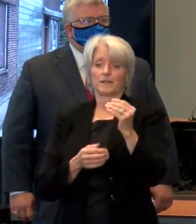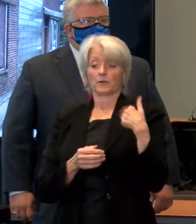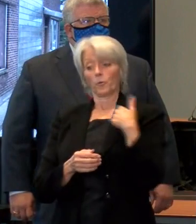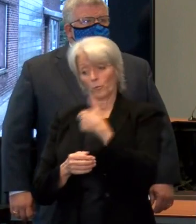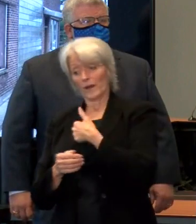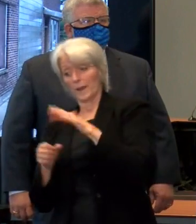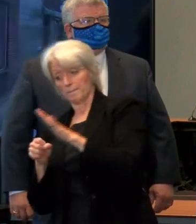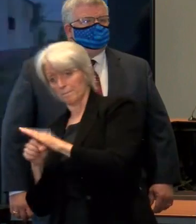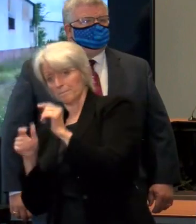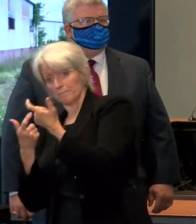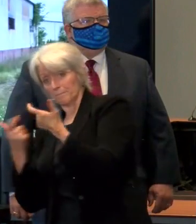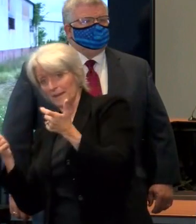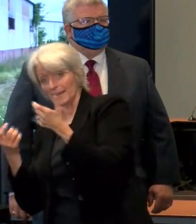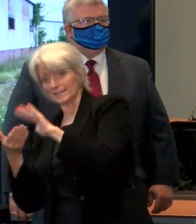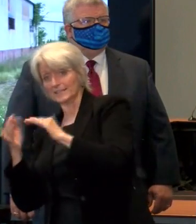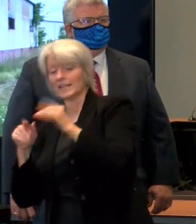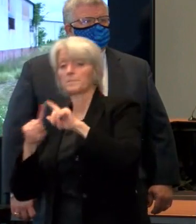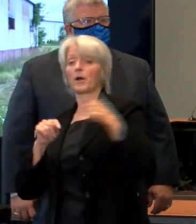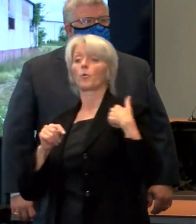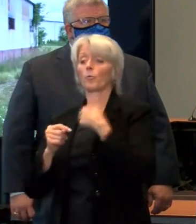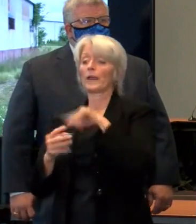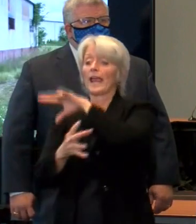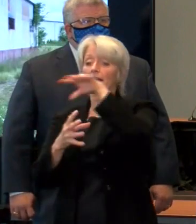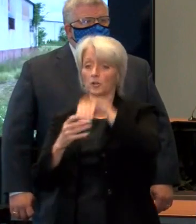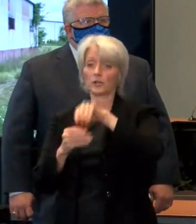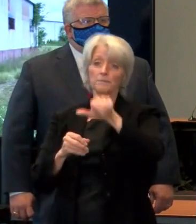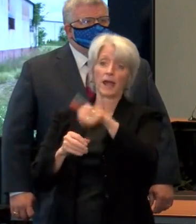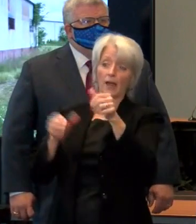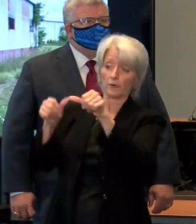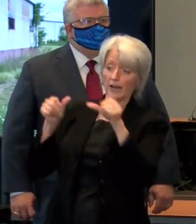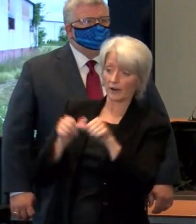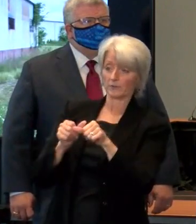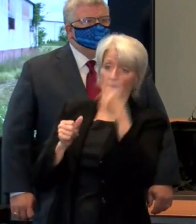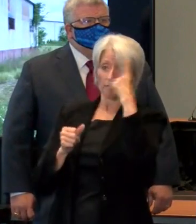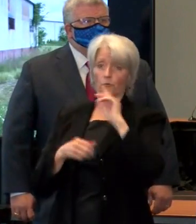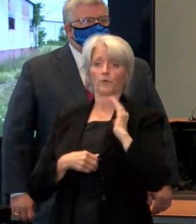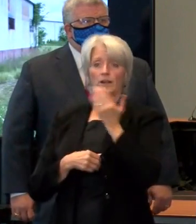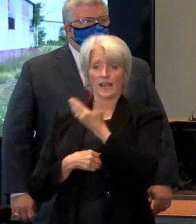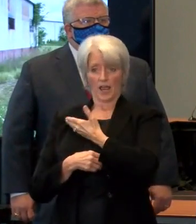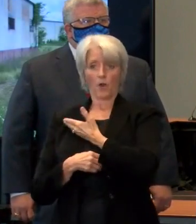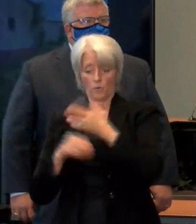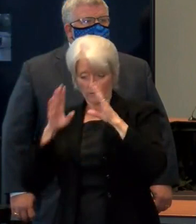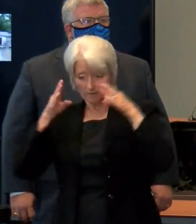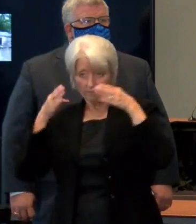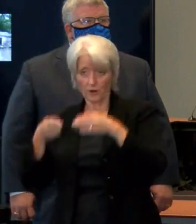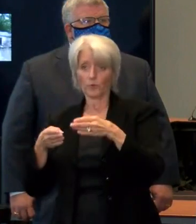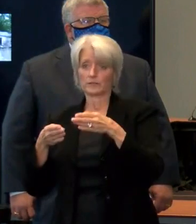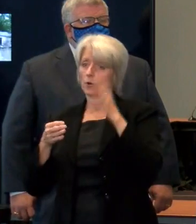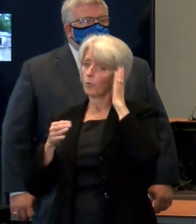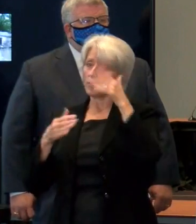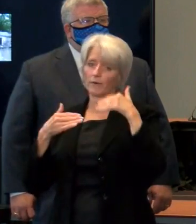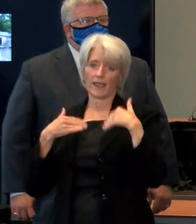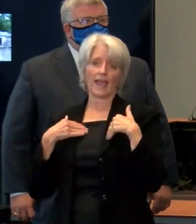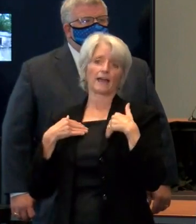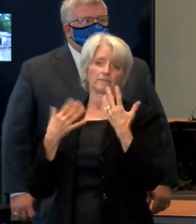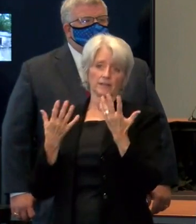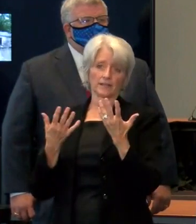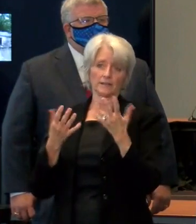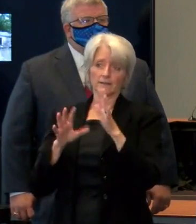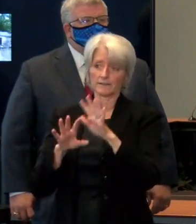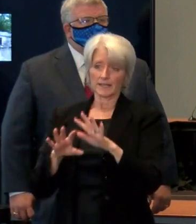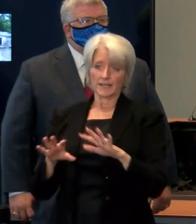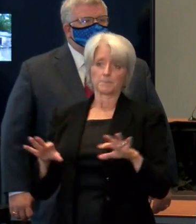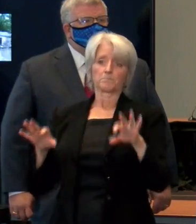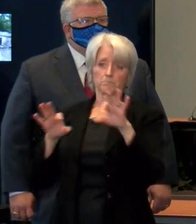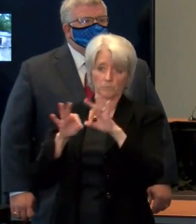city. And so that being said, we are including some additional areas into our opportunity zones, which will have significant portions of Ward 6 and